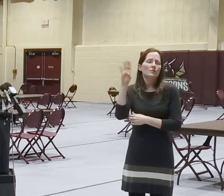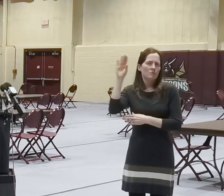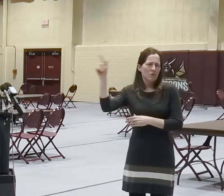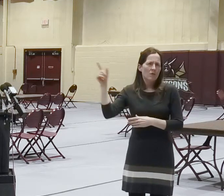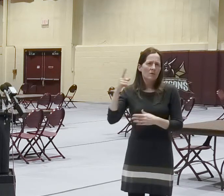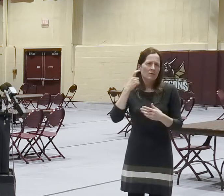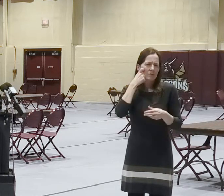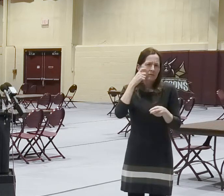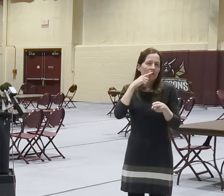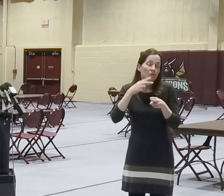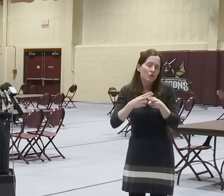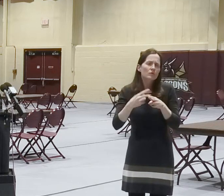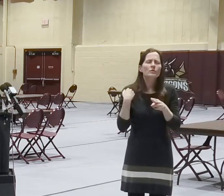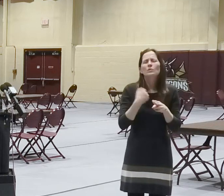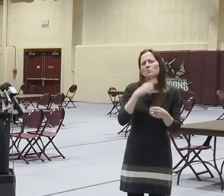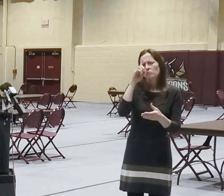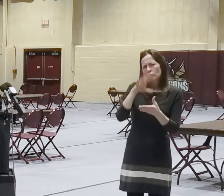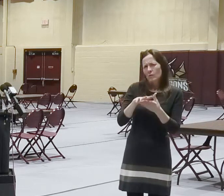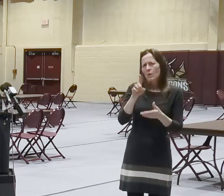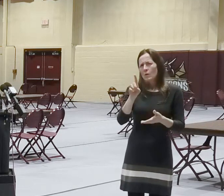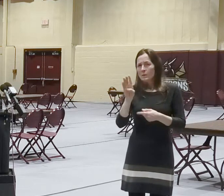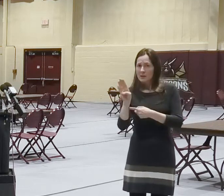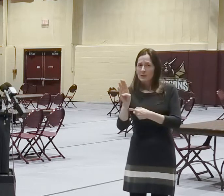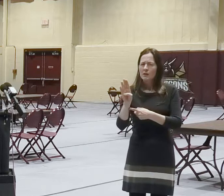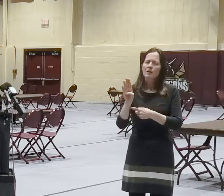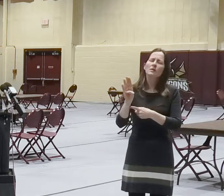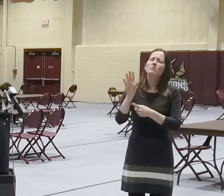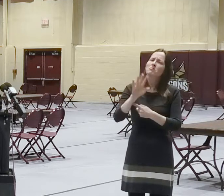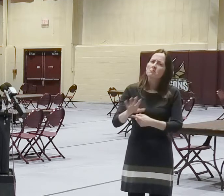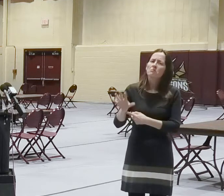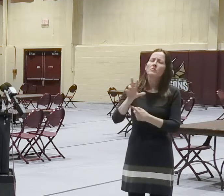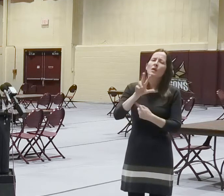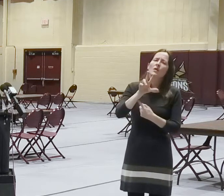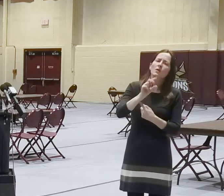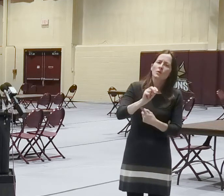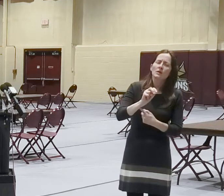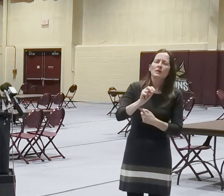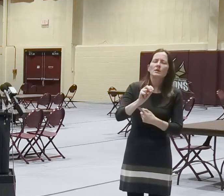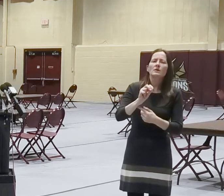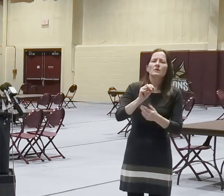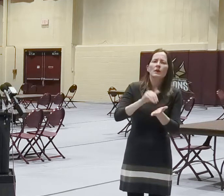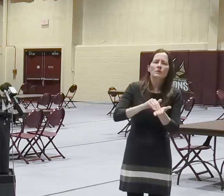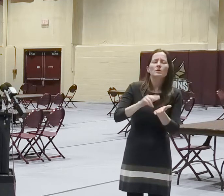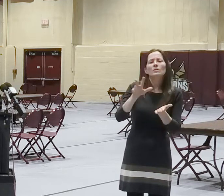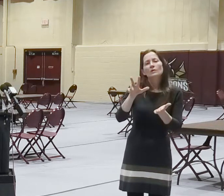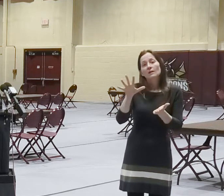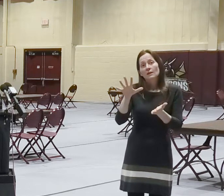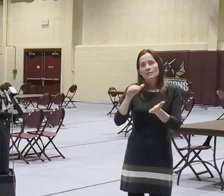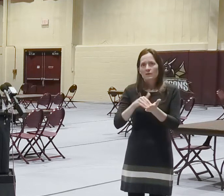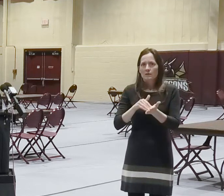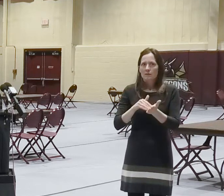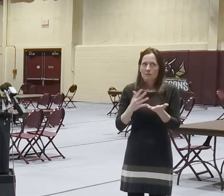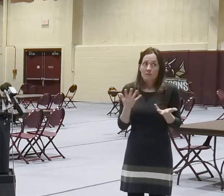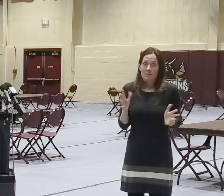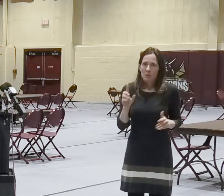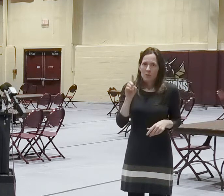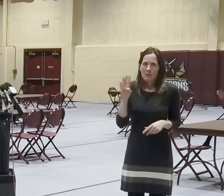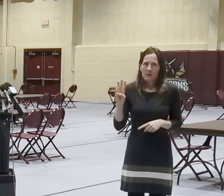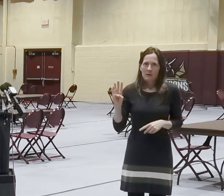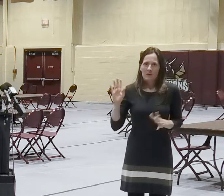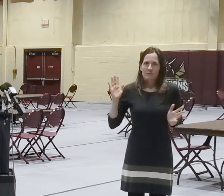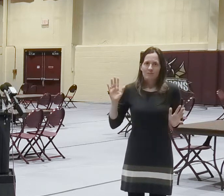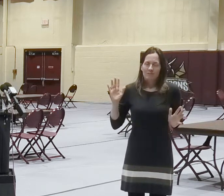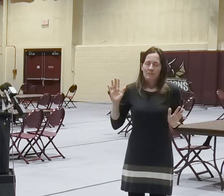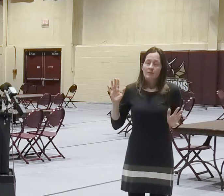1B has an estimated 30 to 35,000 people in it. That's just 1B. In preparation for this